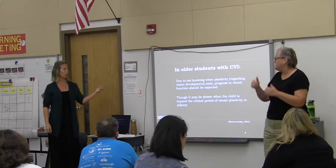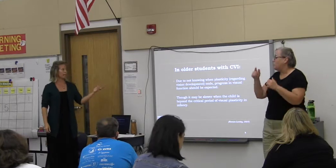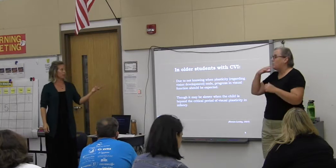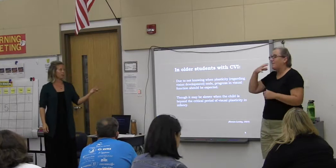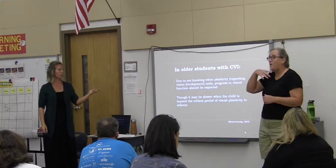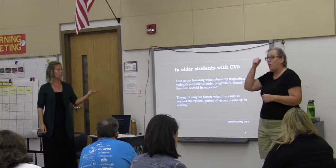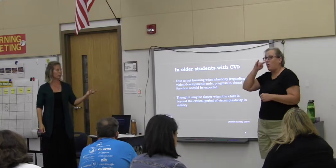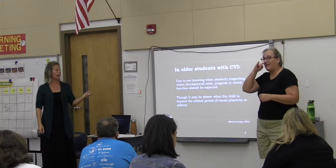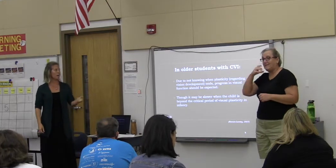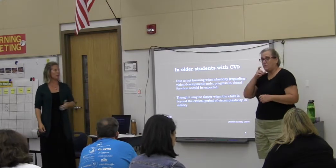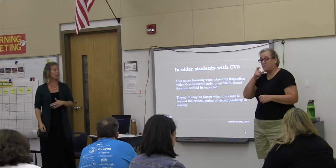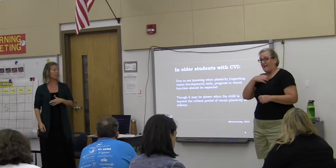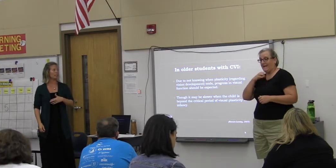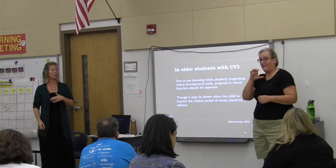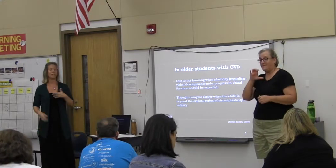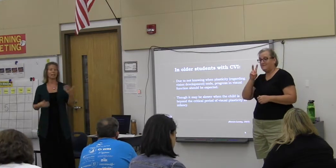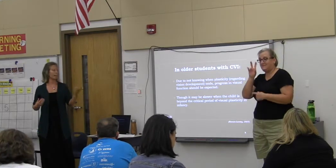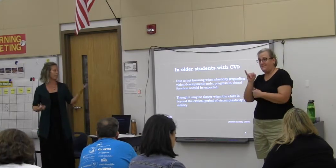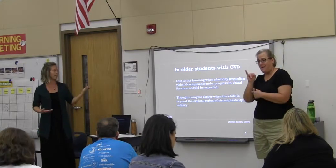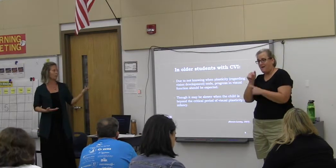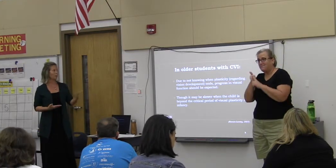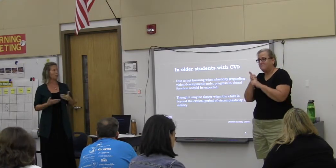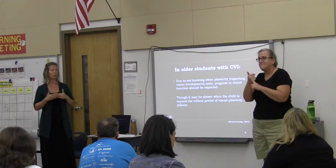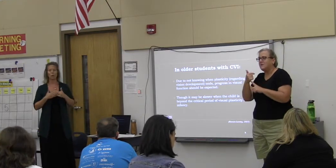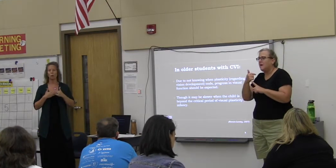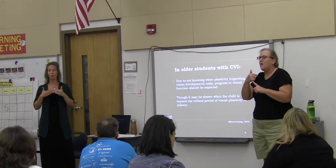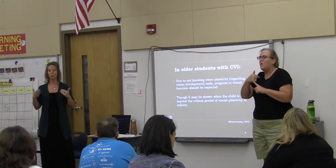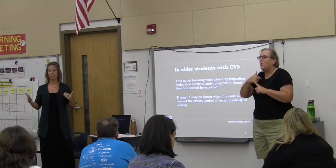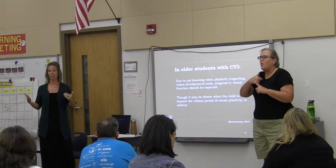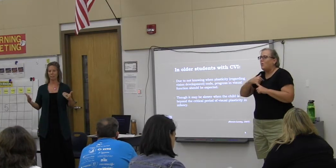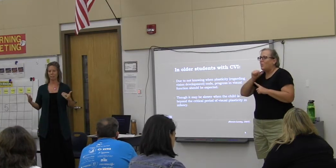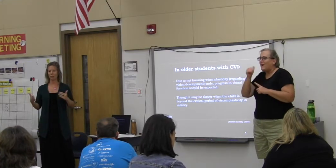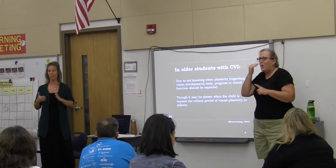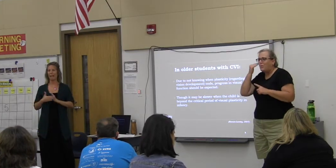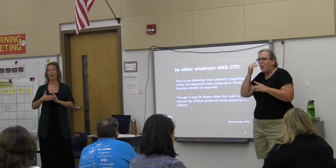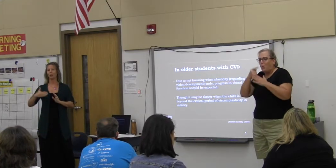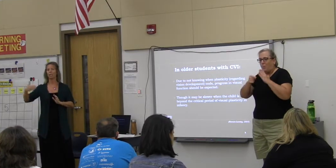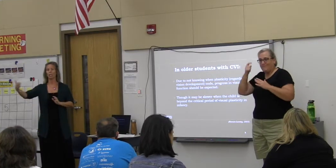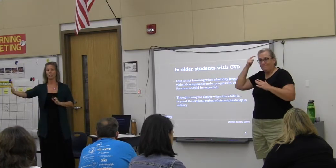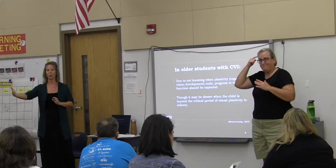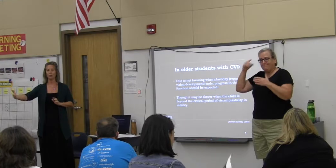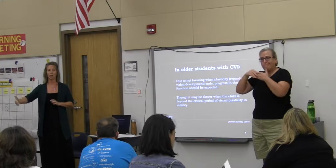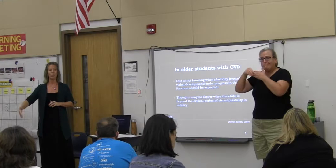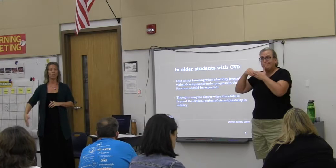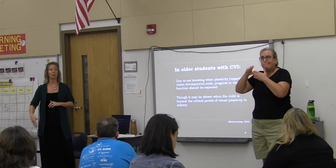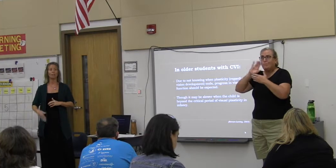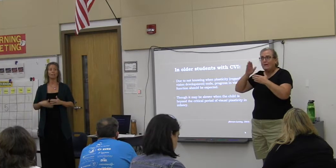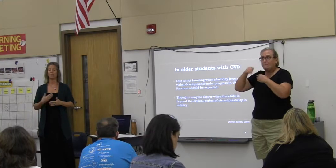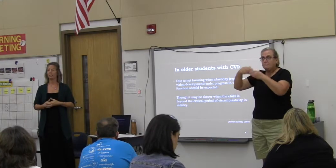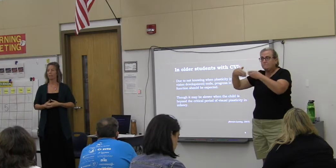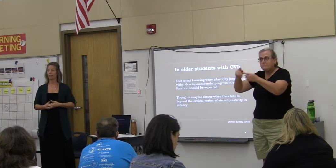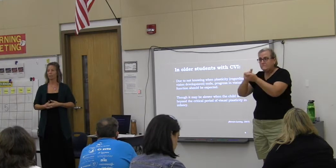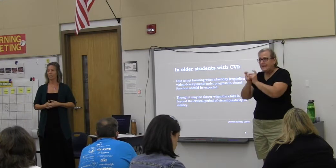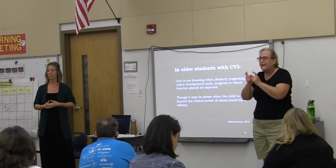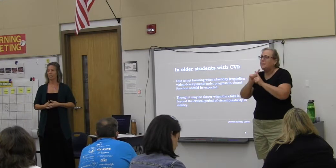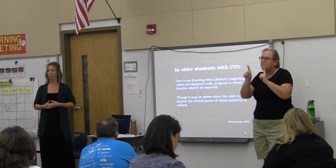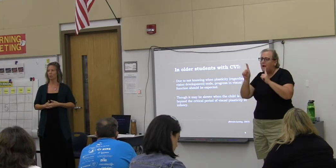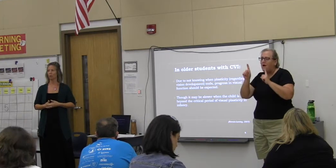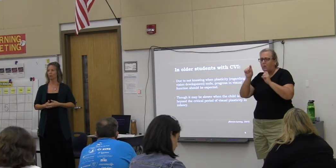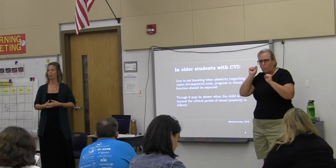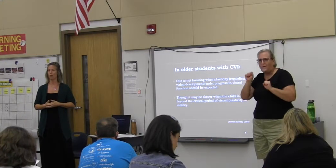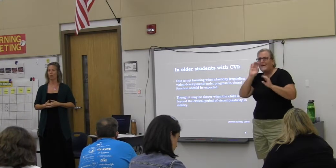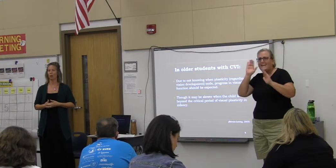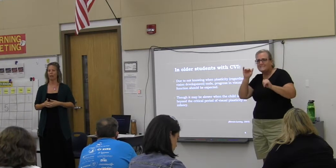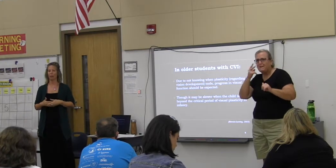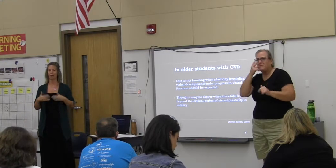Okay. In older kiddos with CVI, we, again, like I said, we don't know brain plasticity-wise how late it goes. So we can still expect to see change.